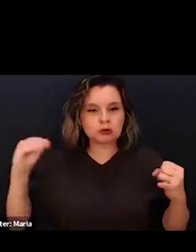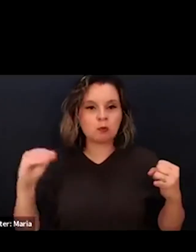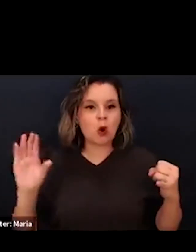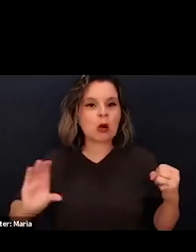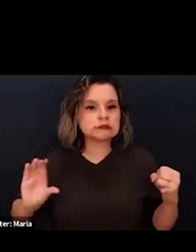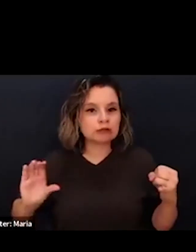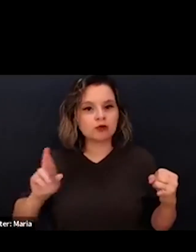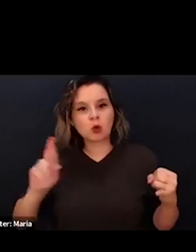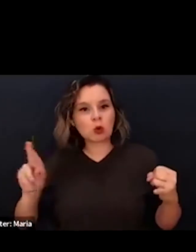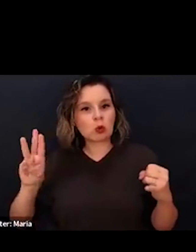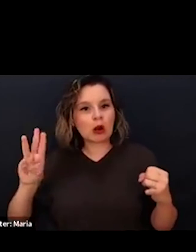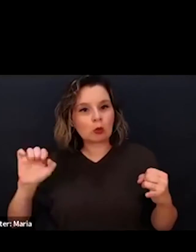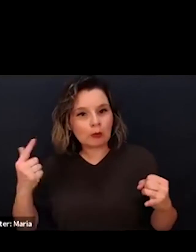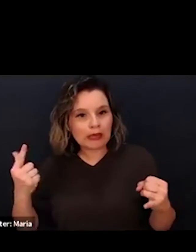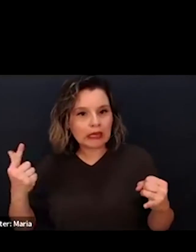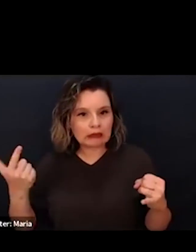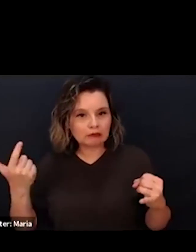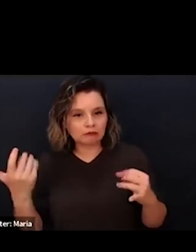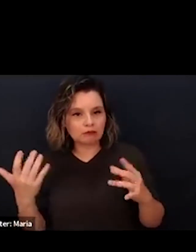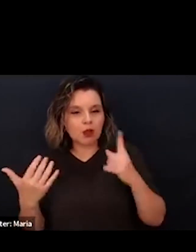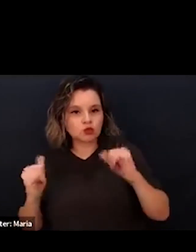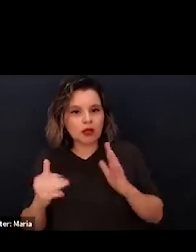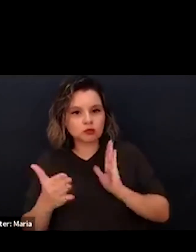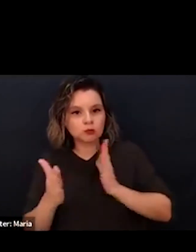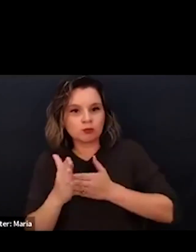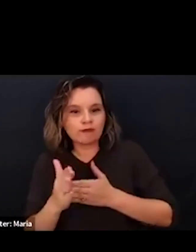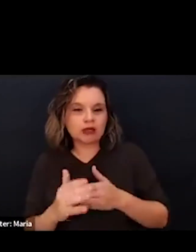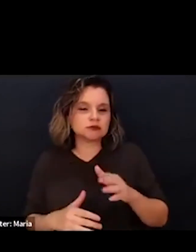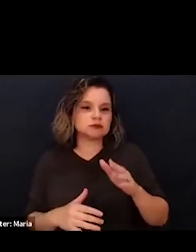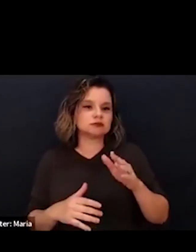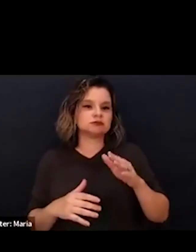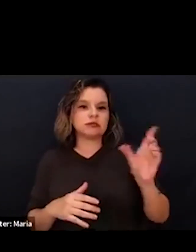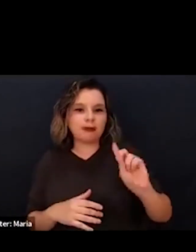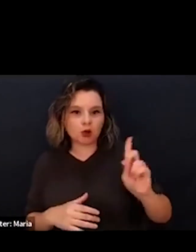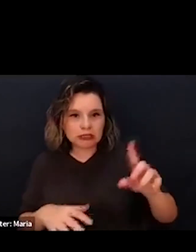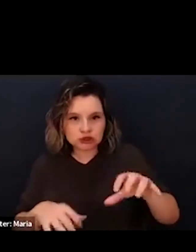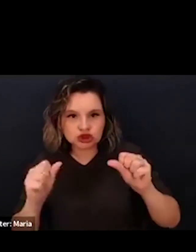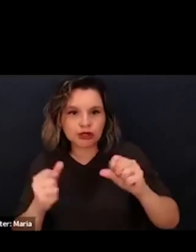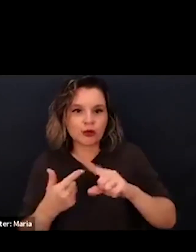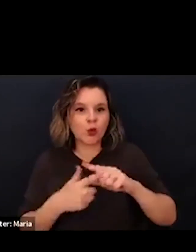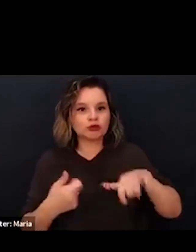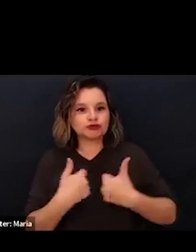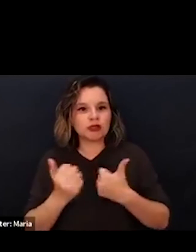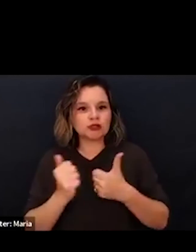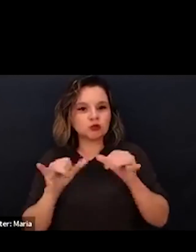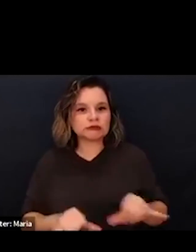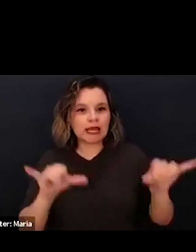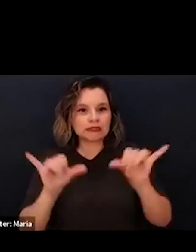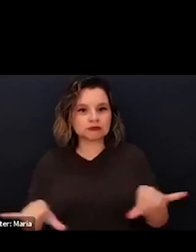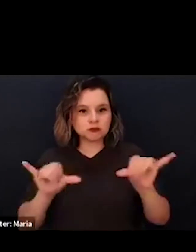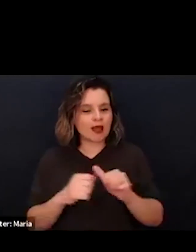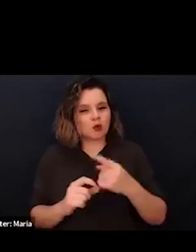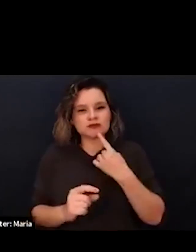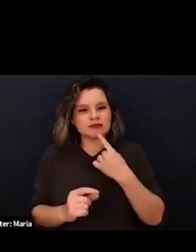or right-wing backlash movements who are trying to prevent democratization and prevent the challenges to the status quo. I don't mean to say